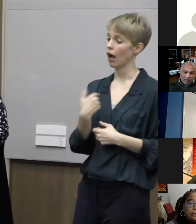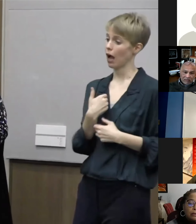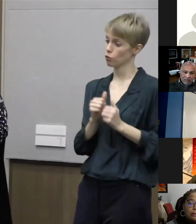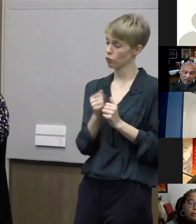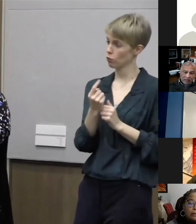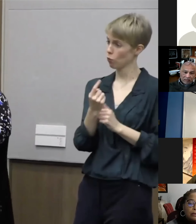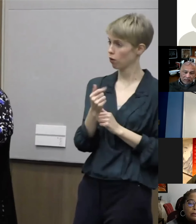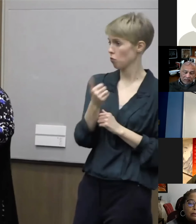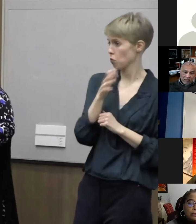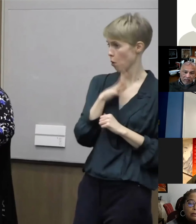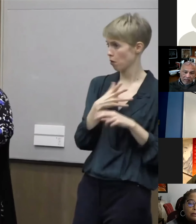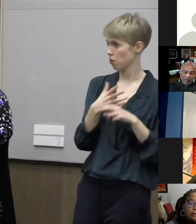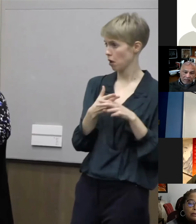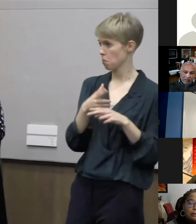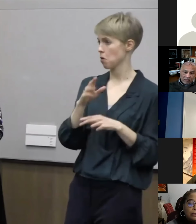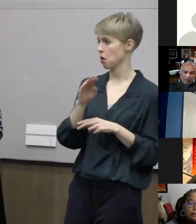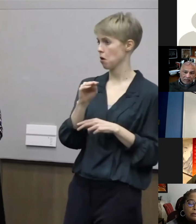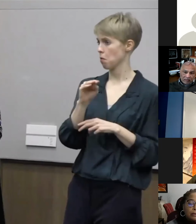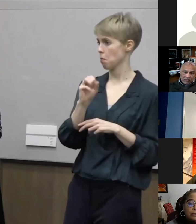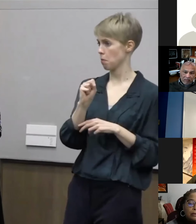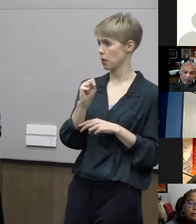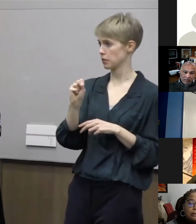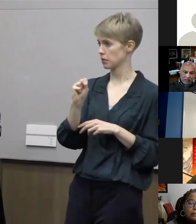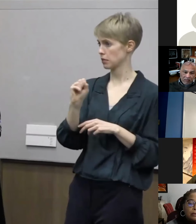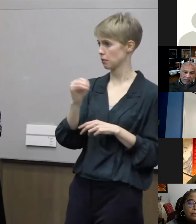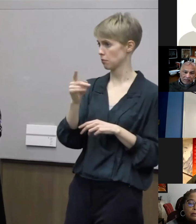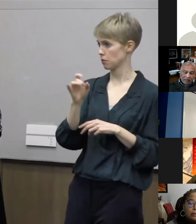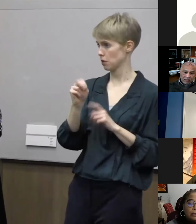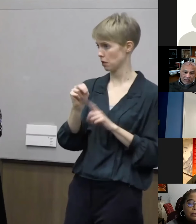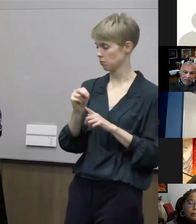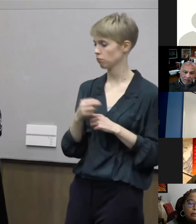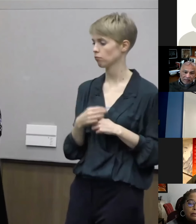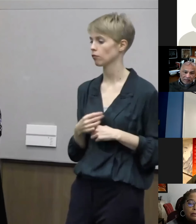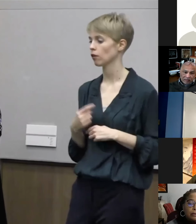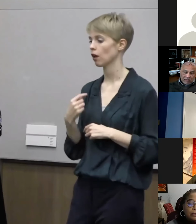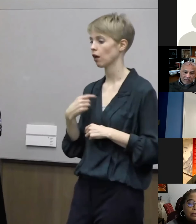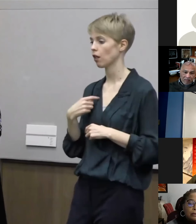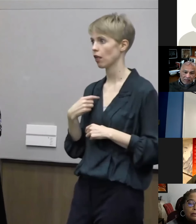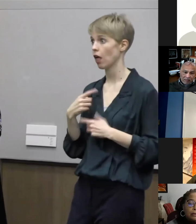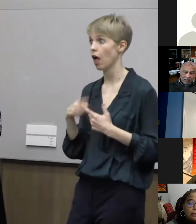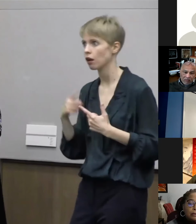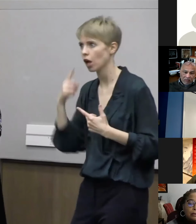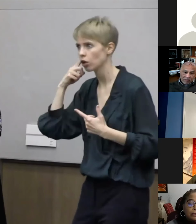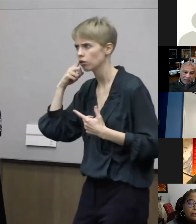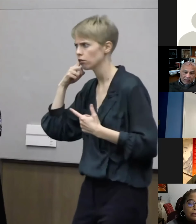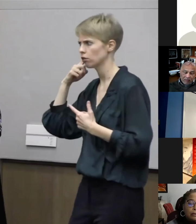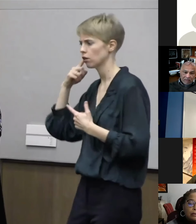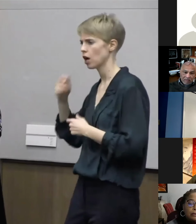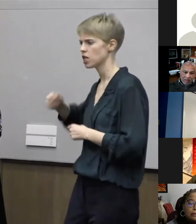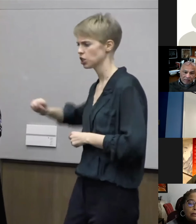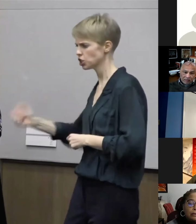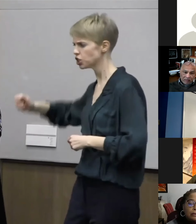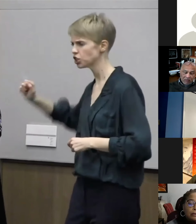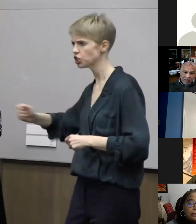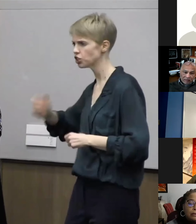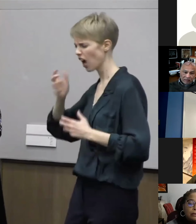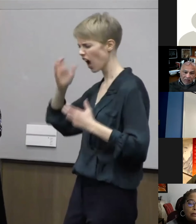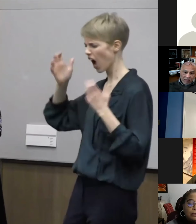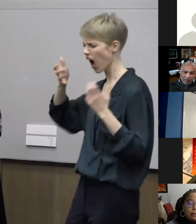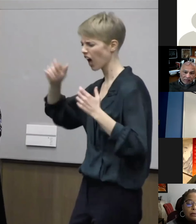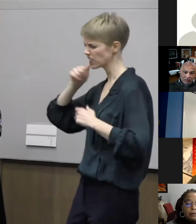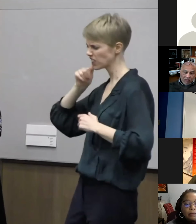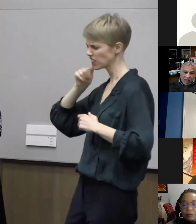Simpson. After I was placed in the cell, I began to hear the sounds of licks and screams. I could hear the sounds of licks and horrible screams,